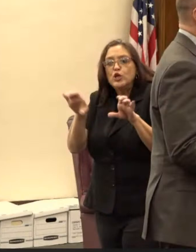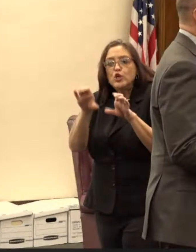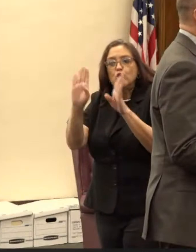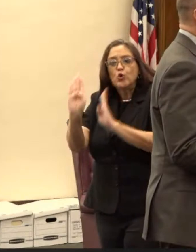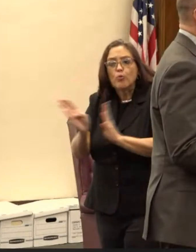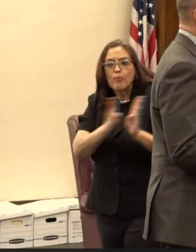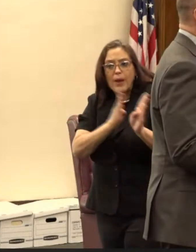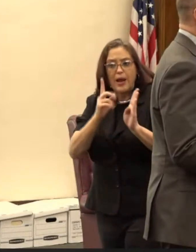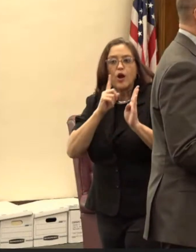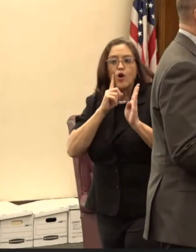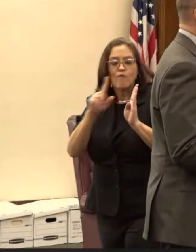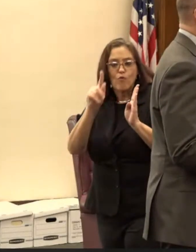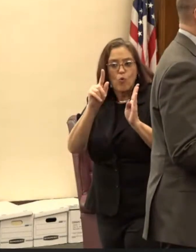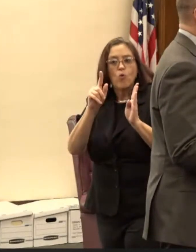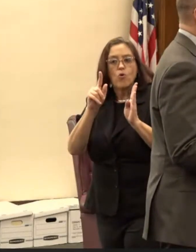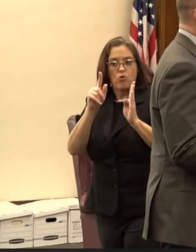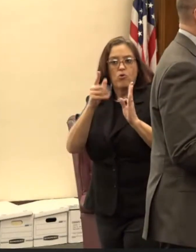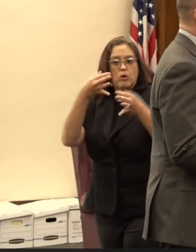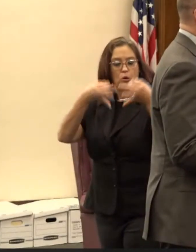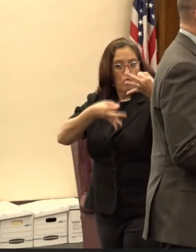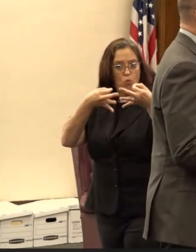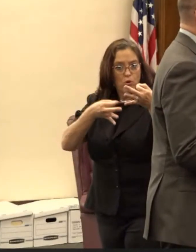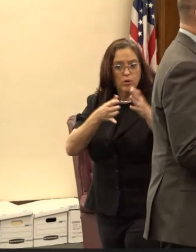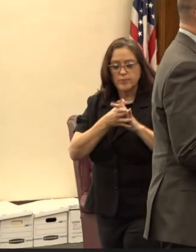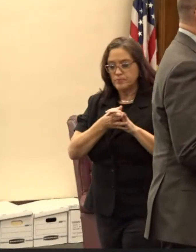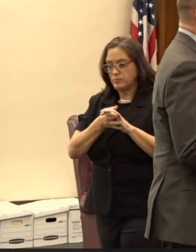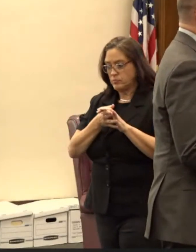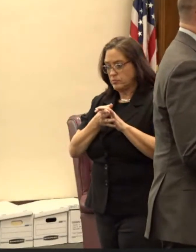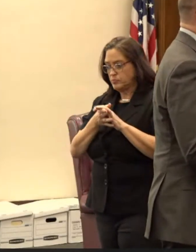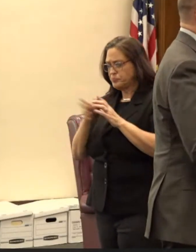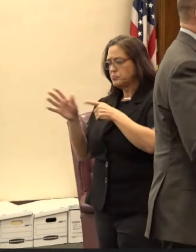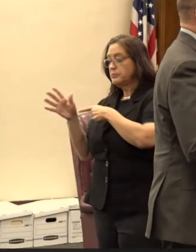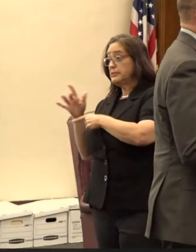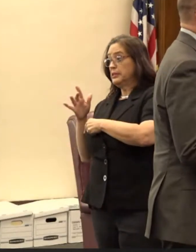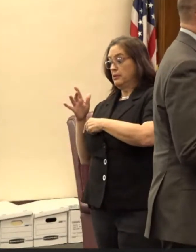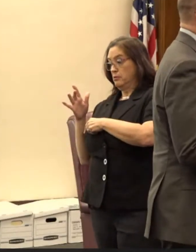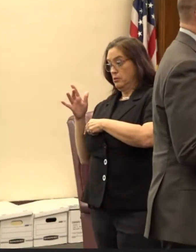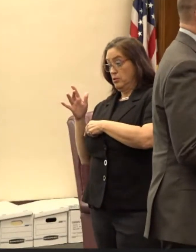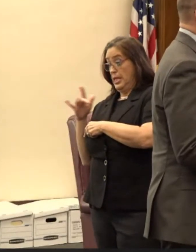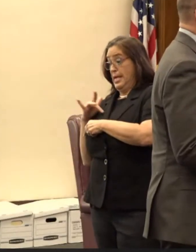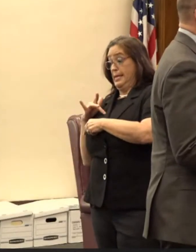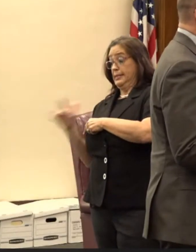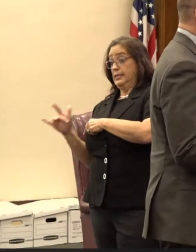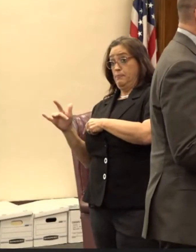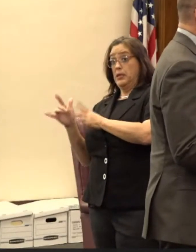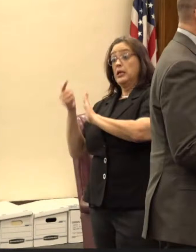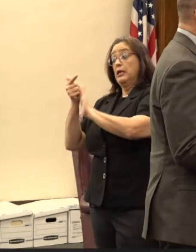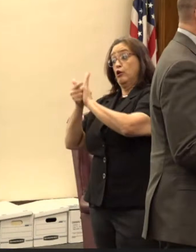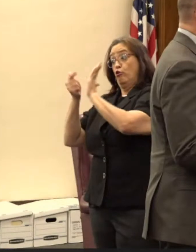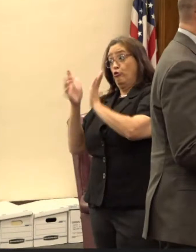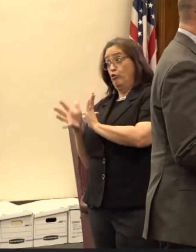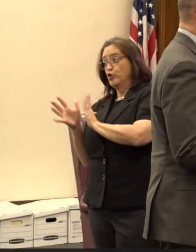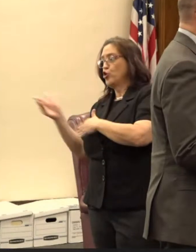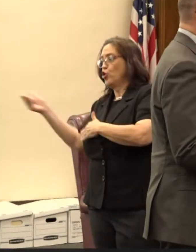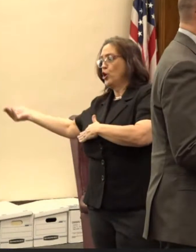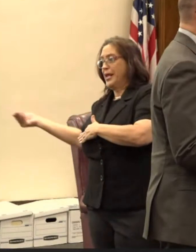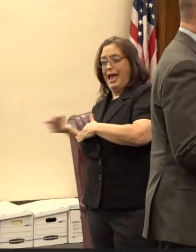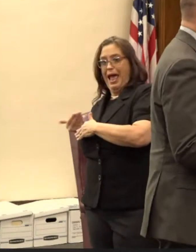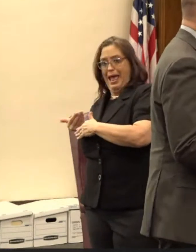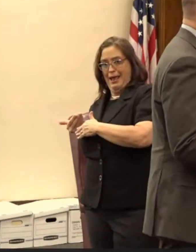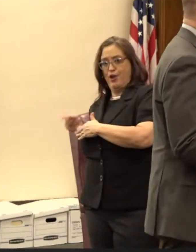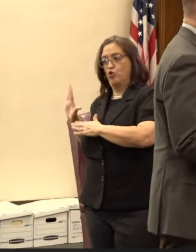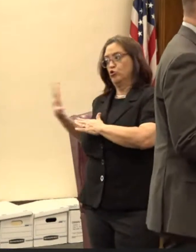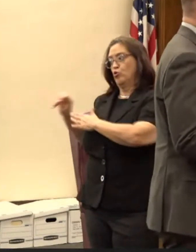Typically, the attorney will hire their own interpreter to interpret between themselves and the